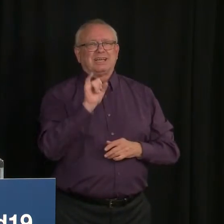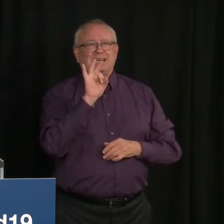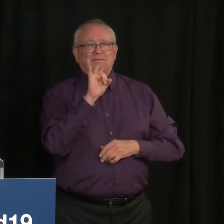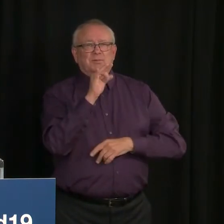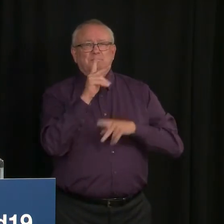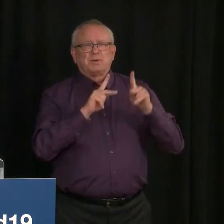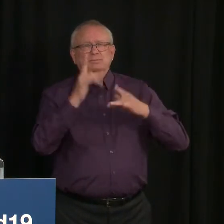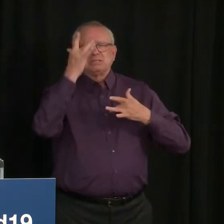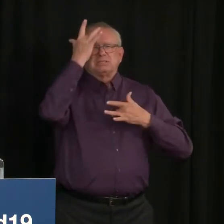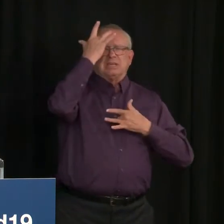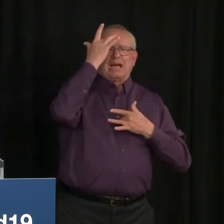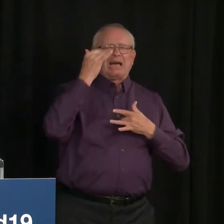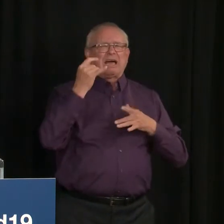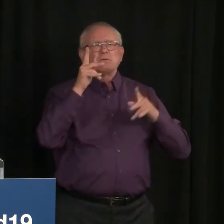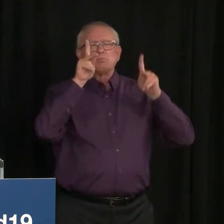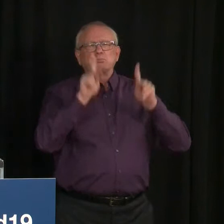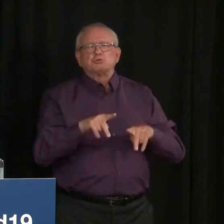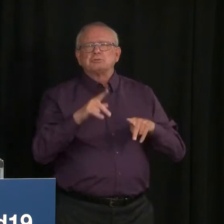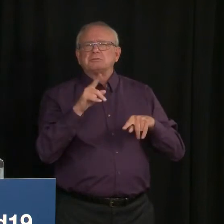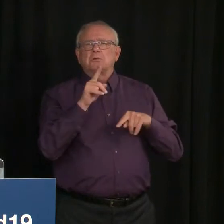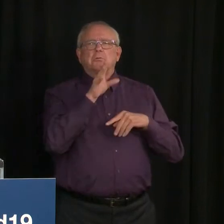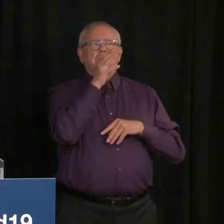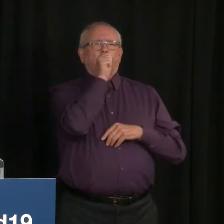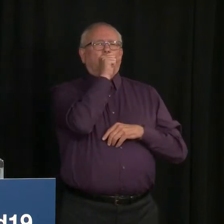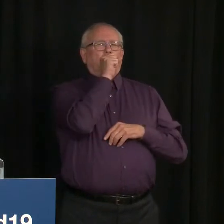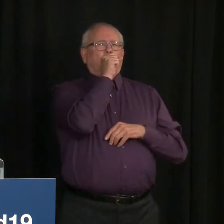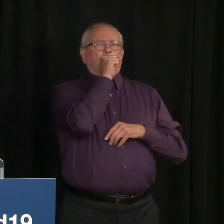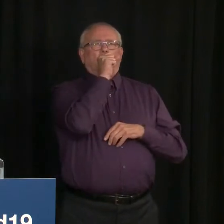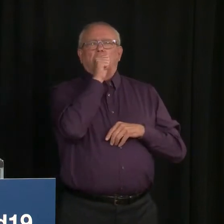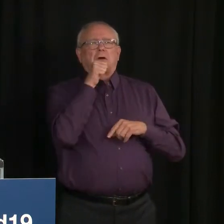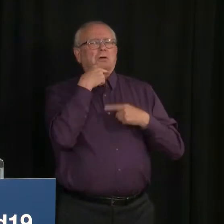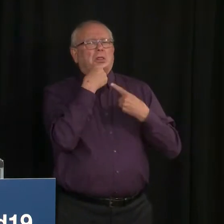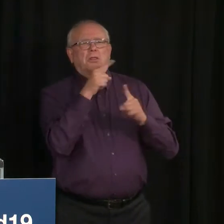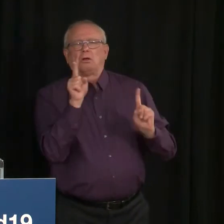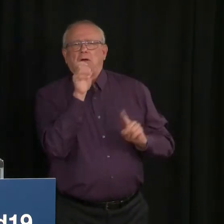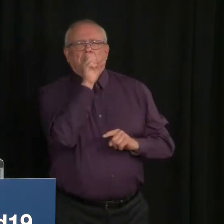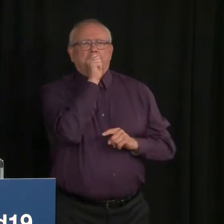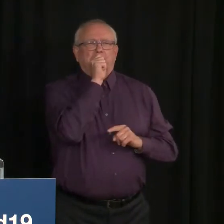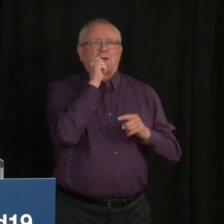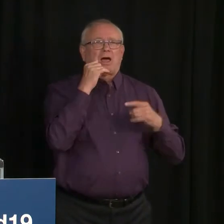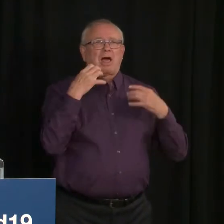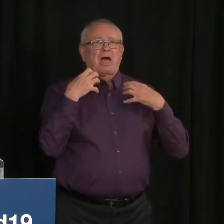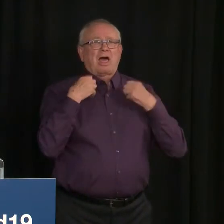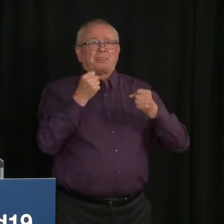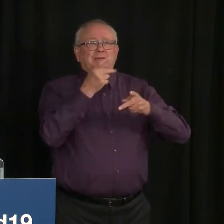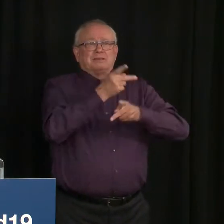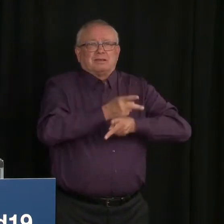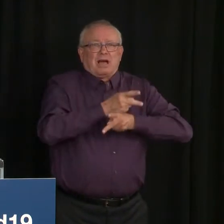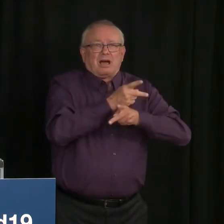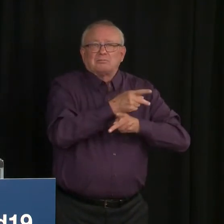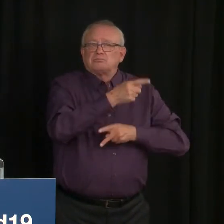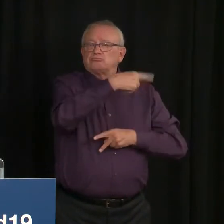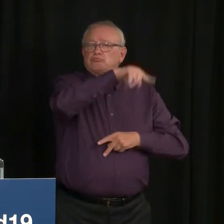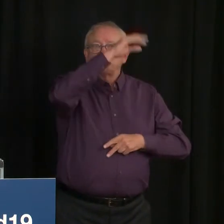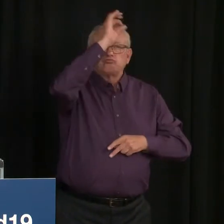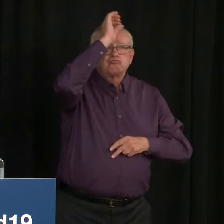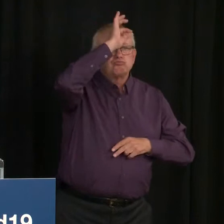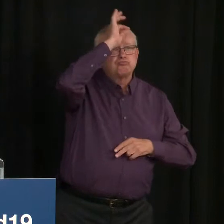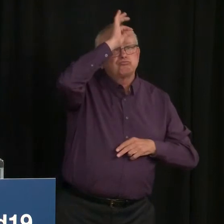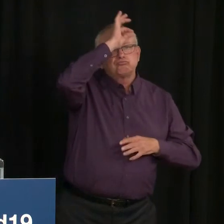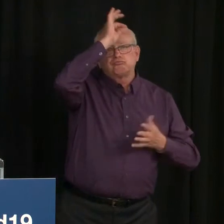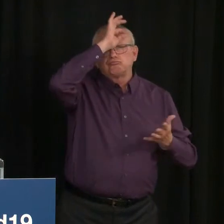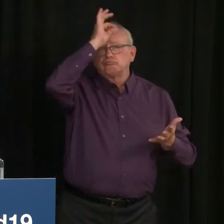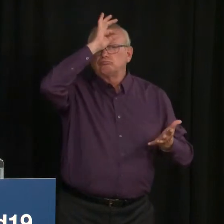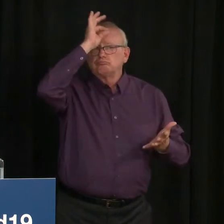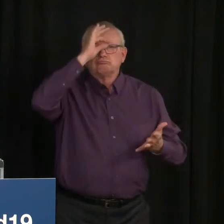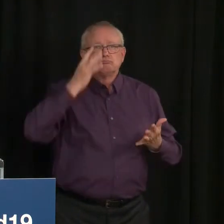their symptoms or their status, health teams are left in the dark, and those safety protocols can't be enacted.